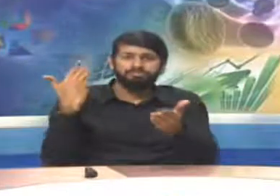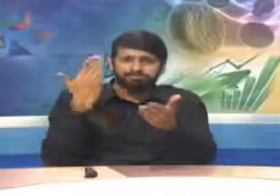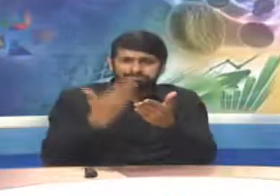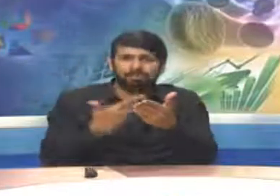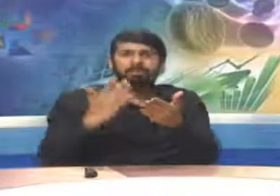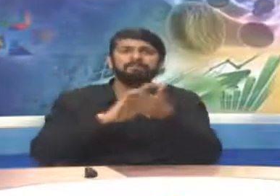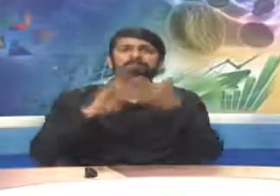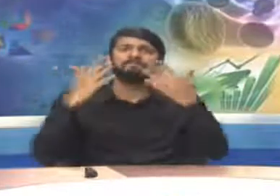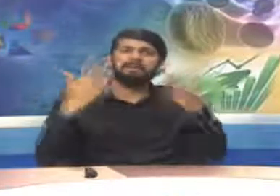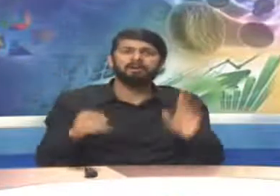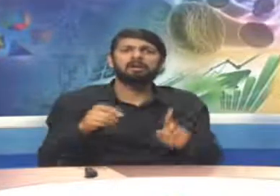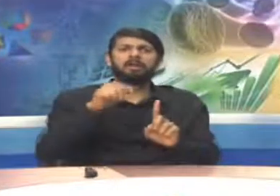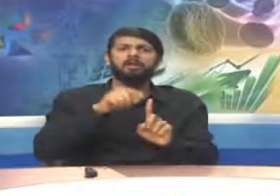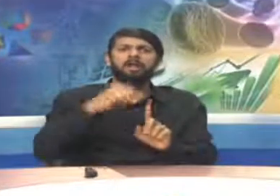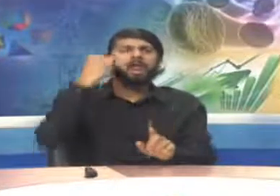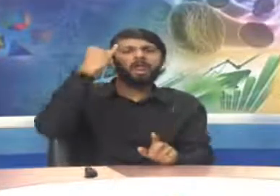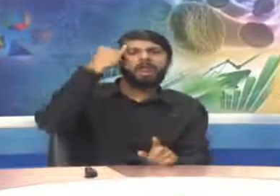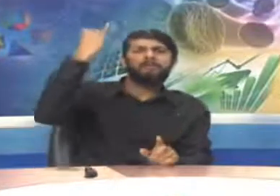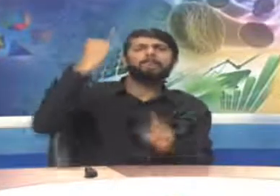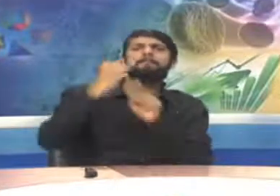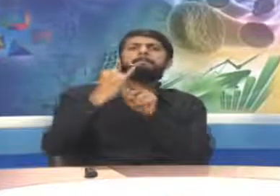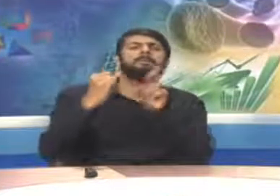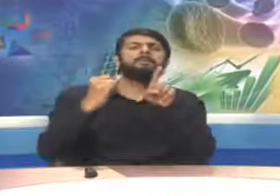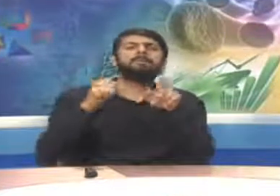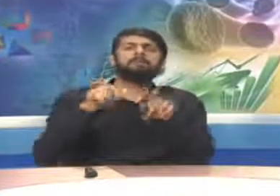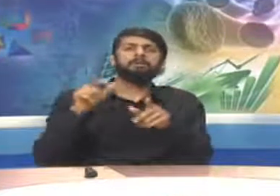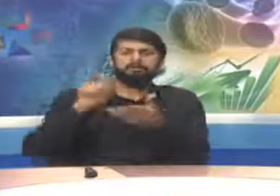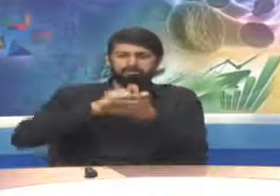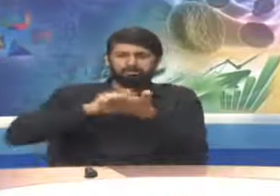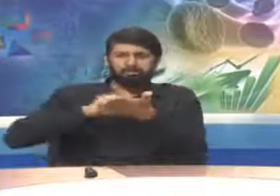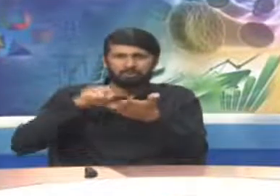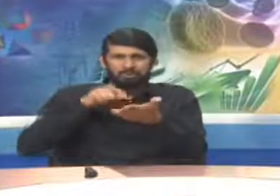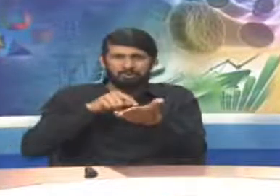individual human rights and individual happiness.